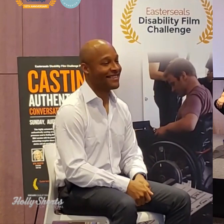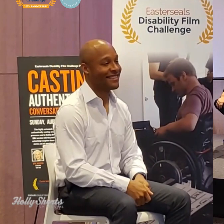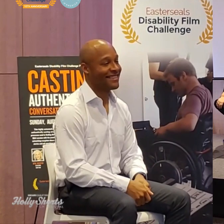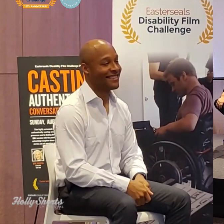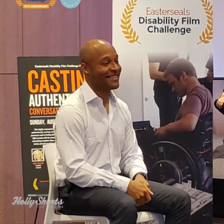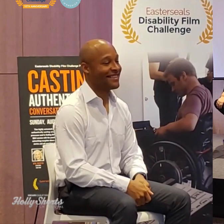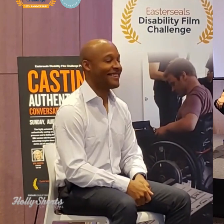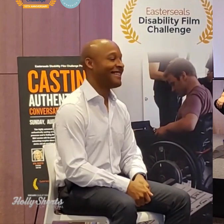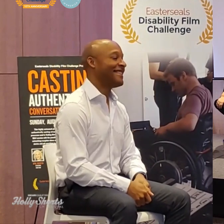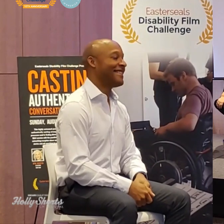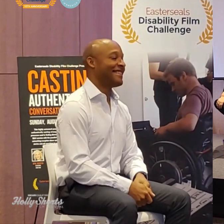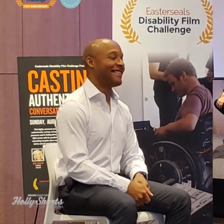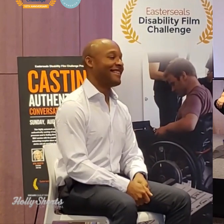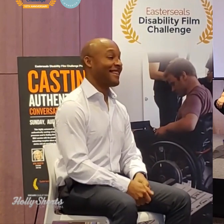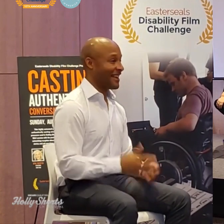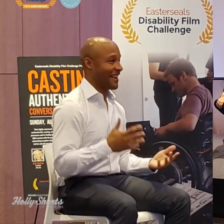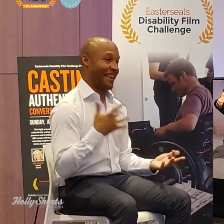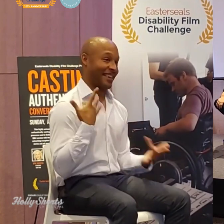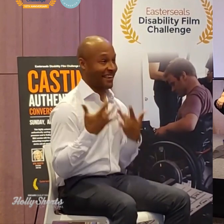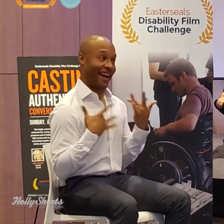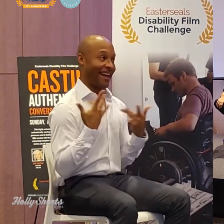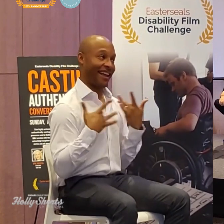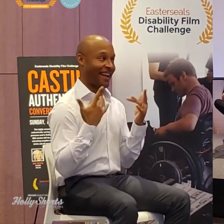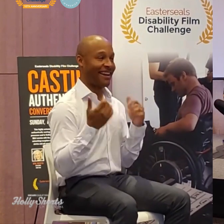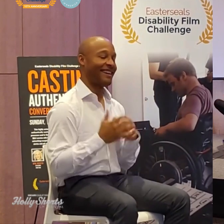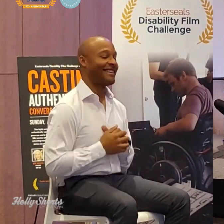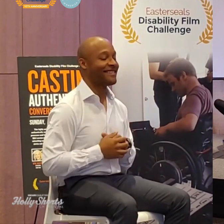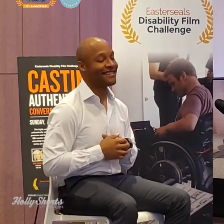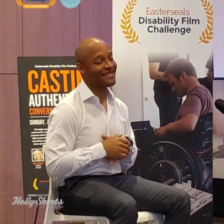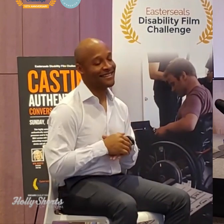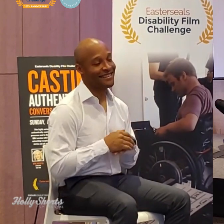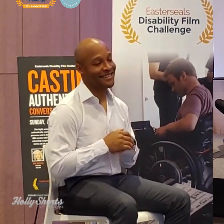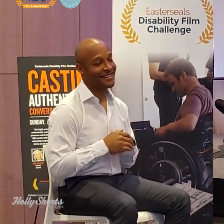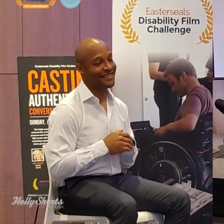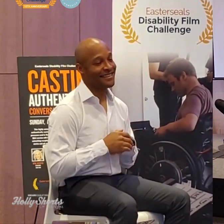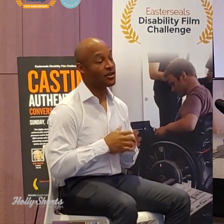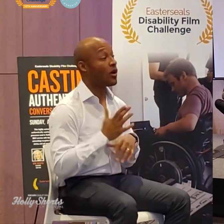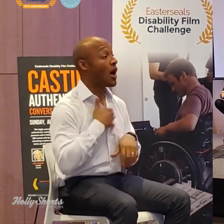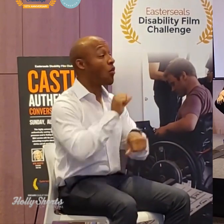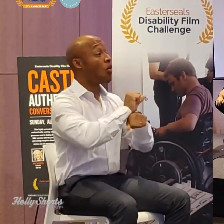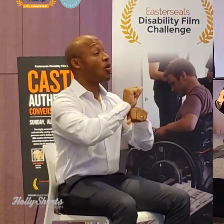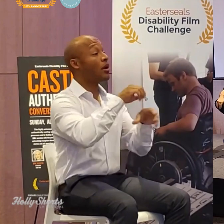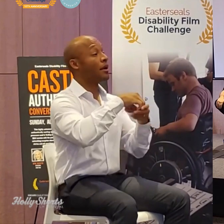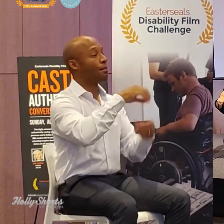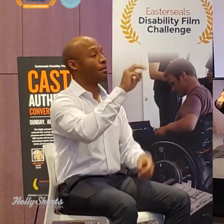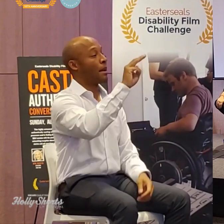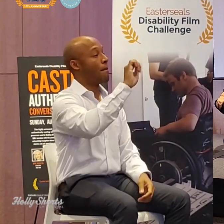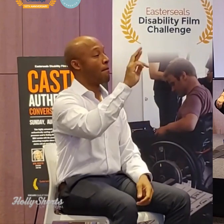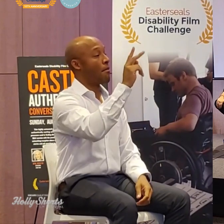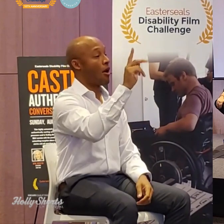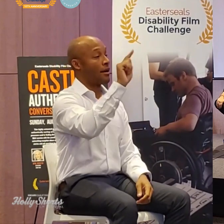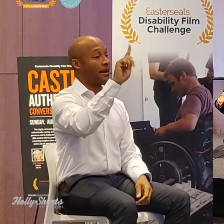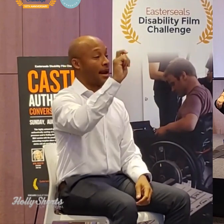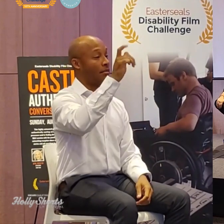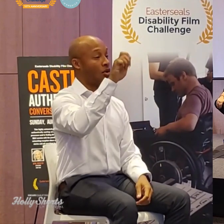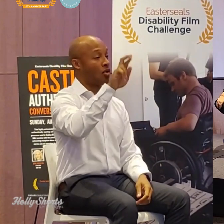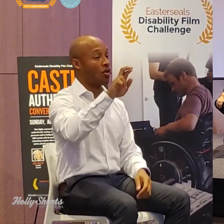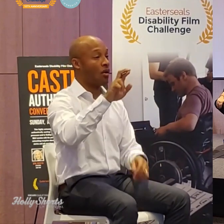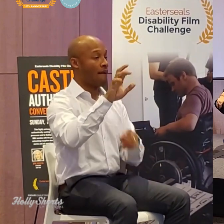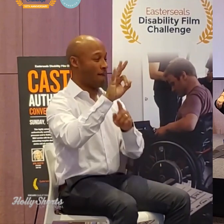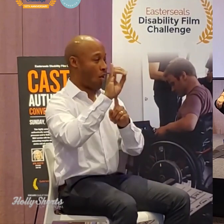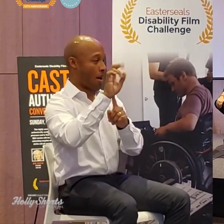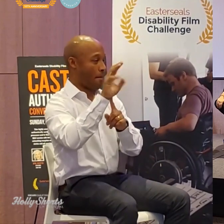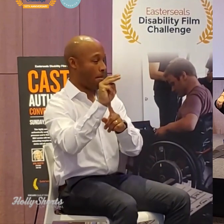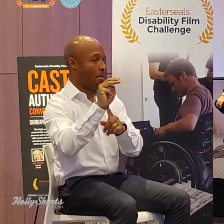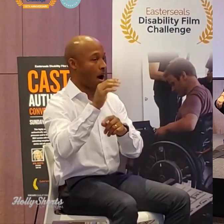very, very precocious. Anyway, I went to work at the Mark Taper Forum. I got a job there right away because I was